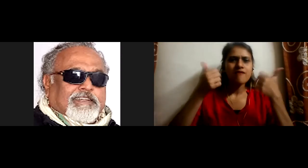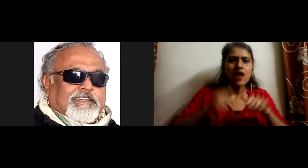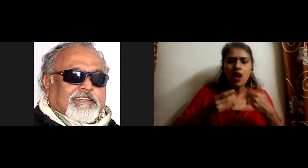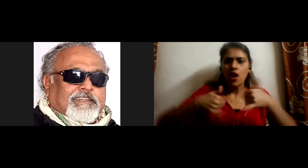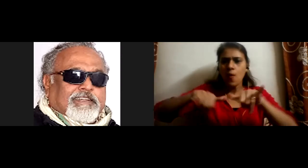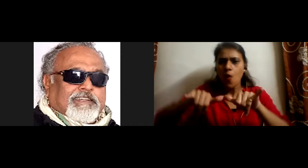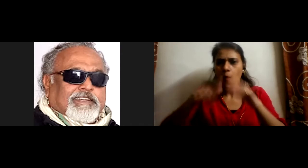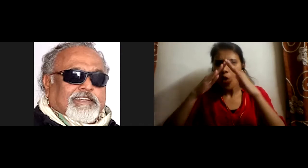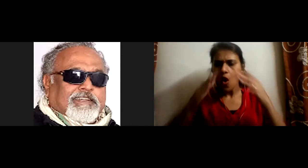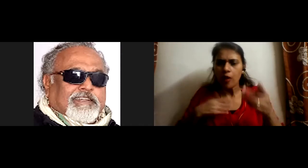And people do challenge these.